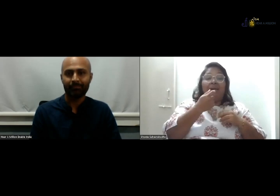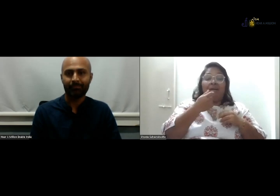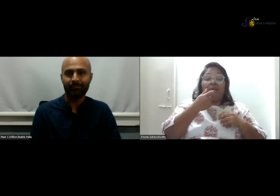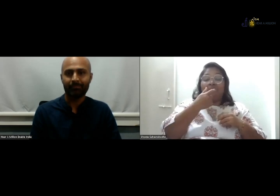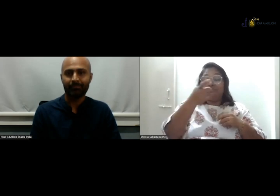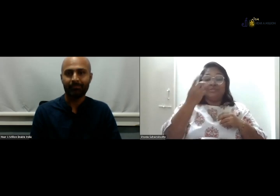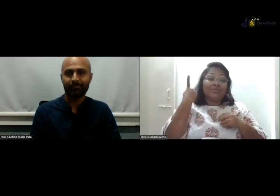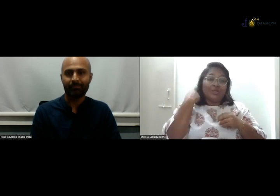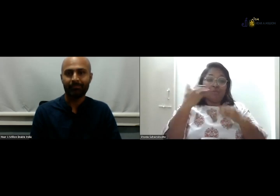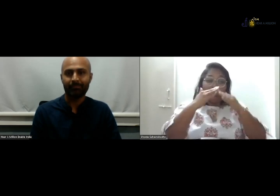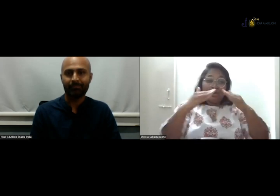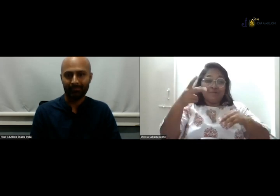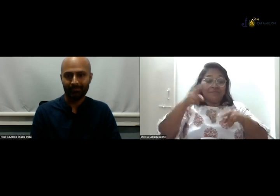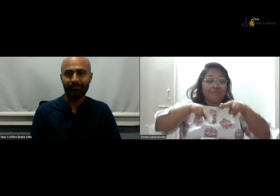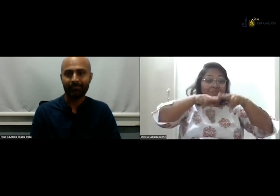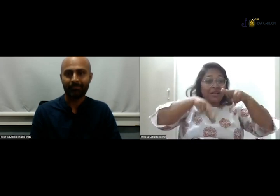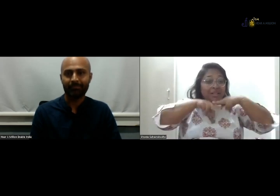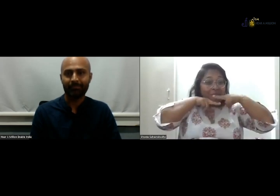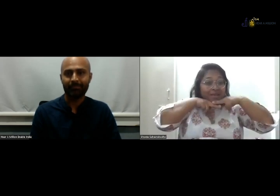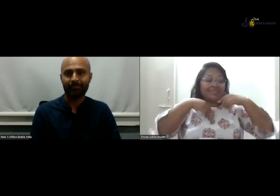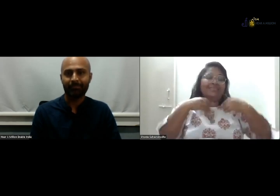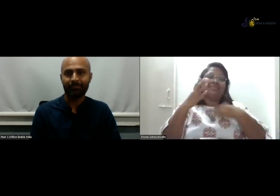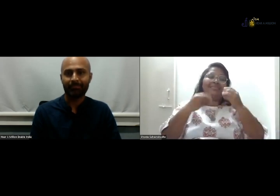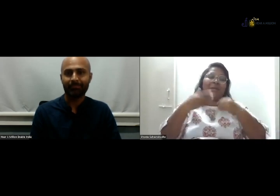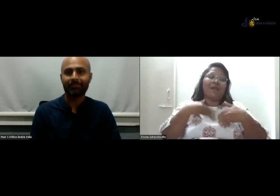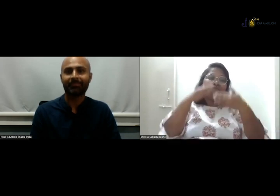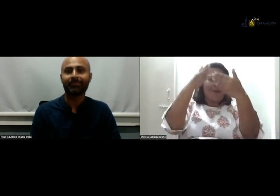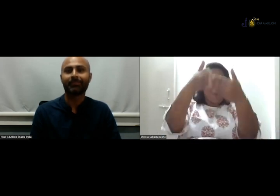people just doesn't think the same way as we do.